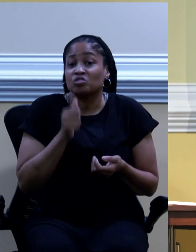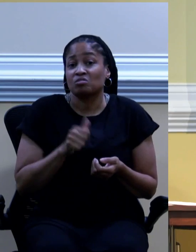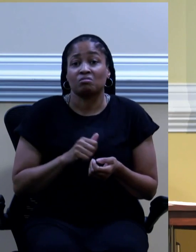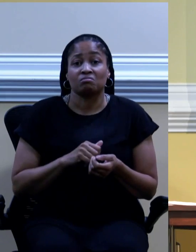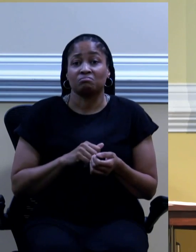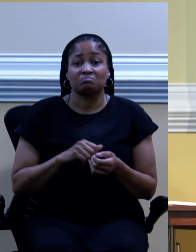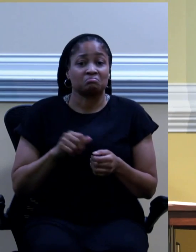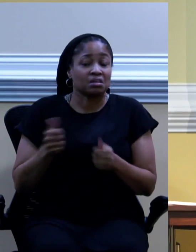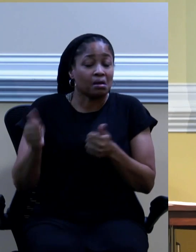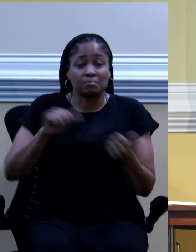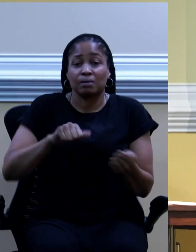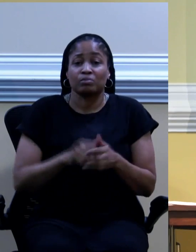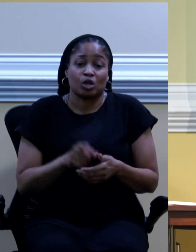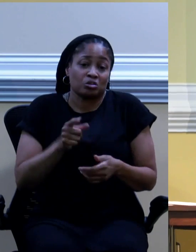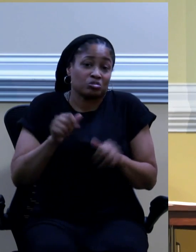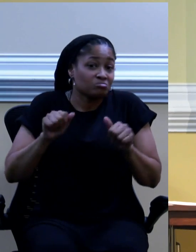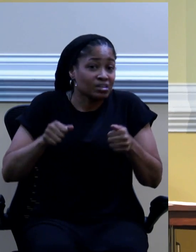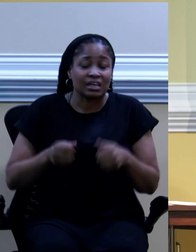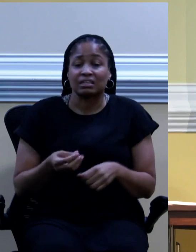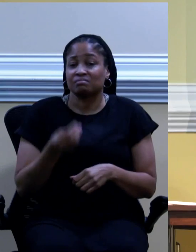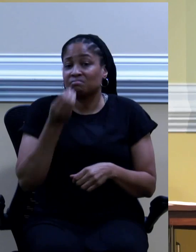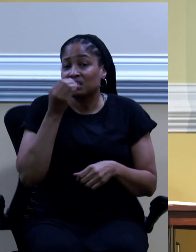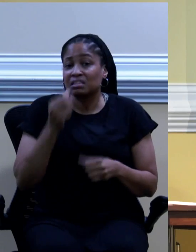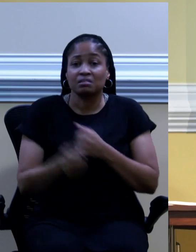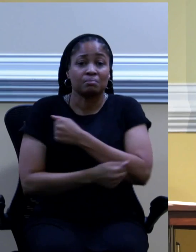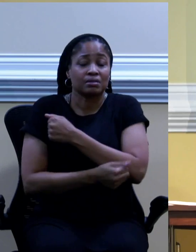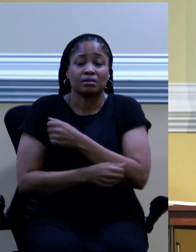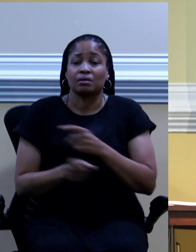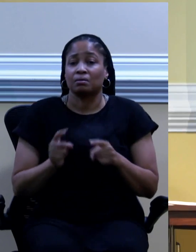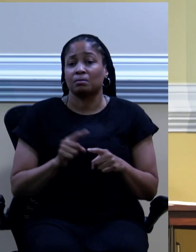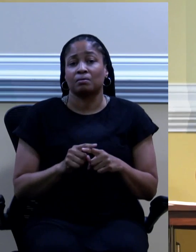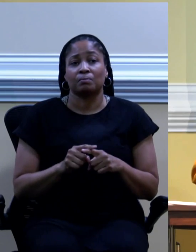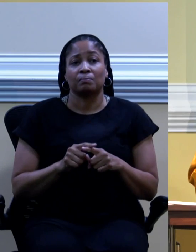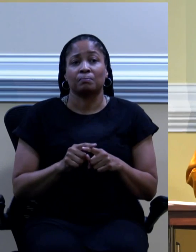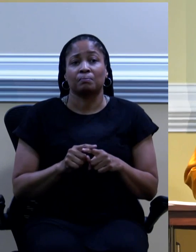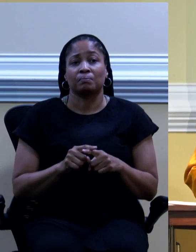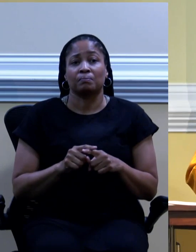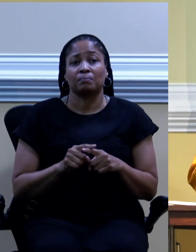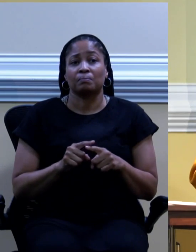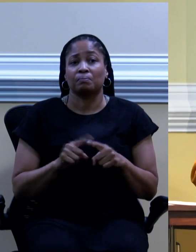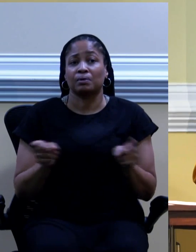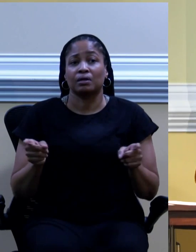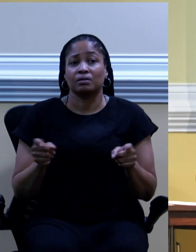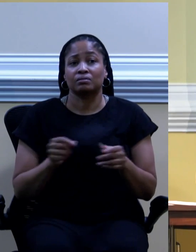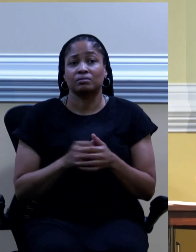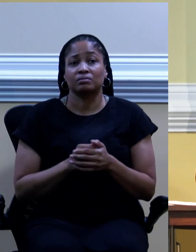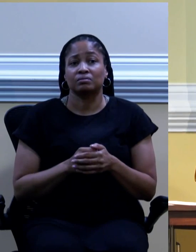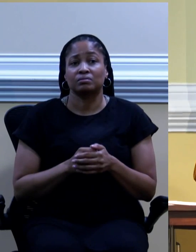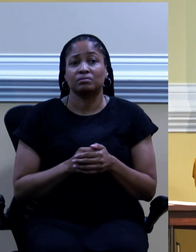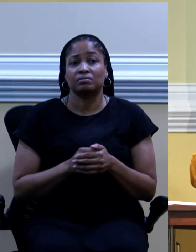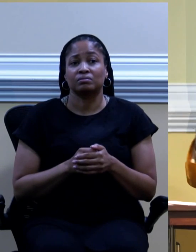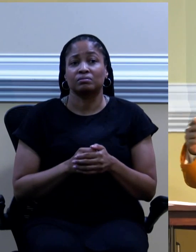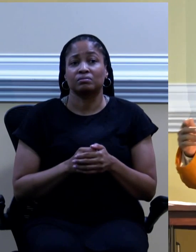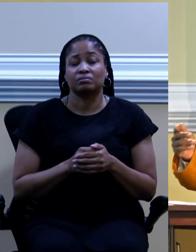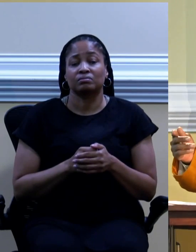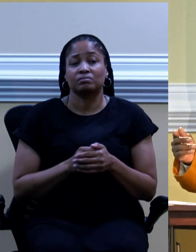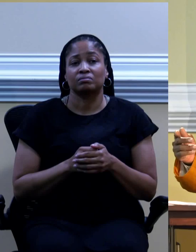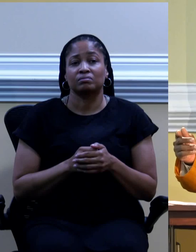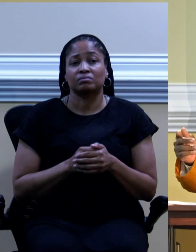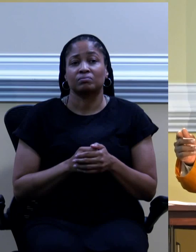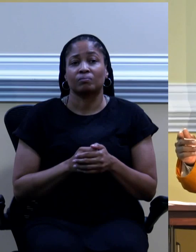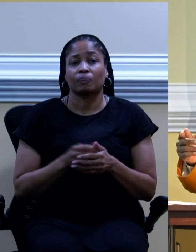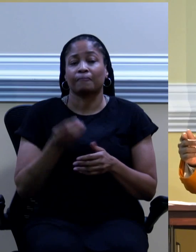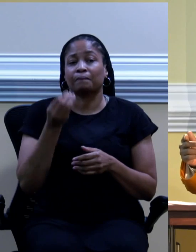to eat the Passover was being circumcised. So now, but the Lord, when he changed it, he said,